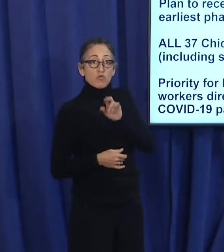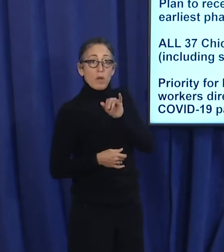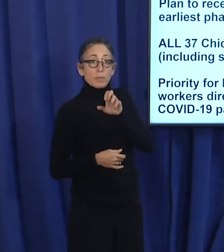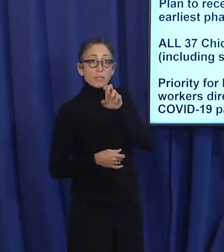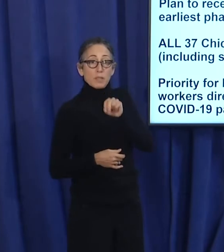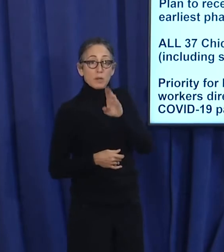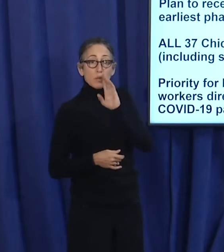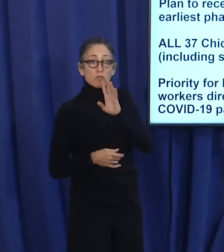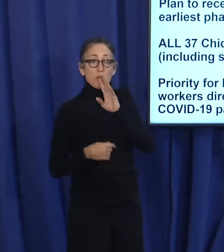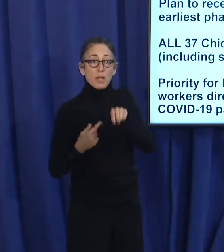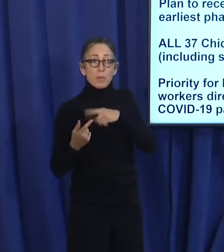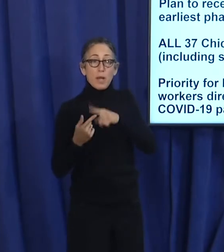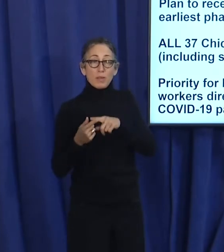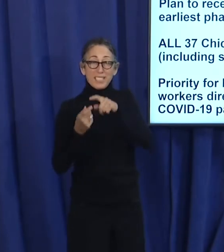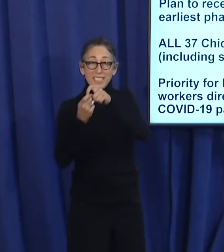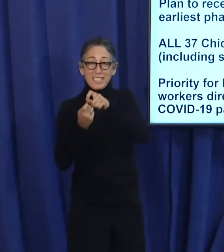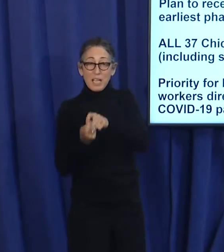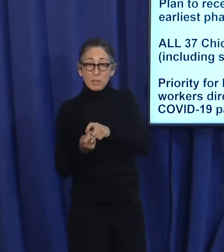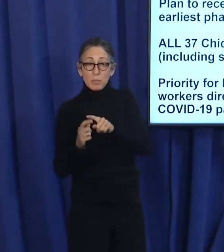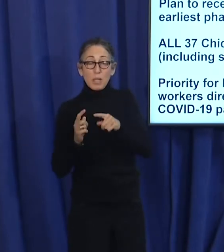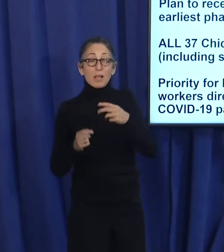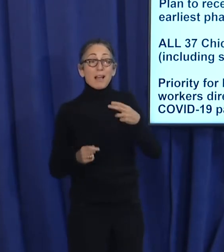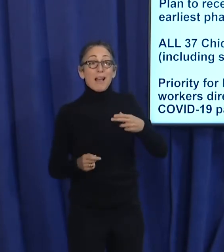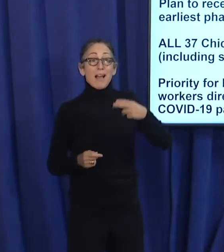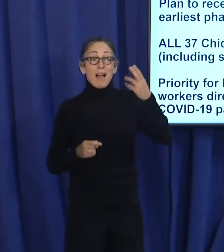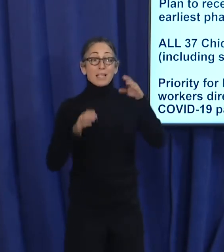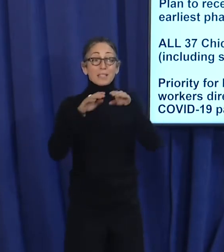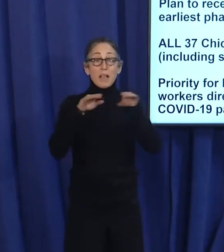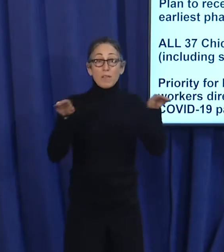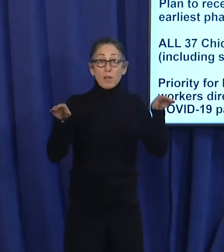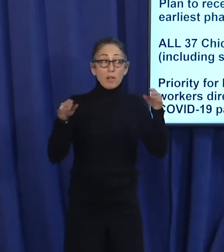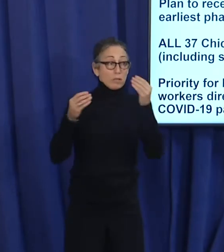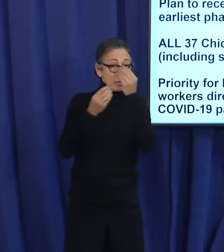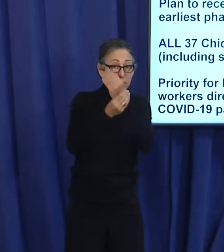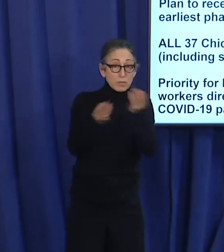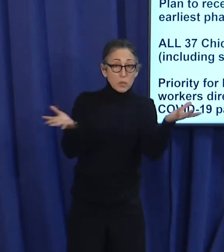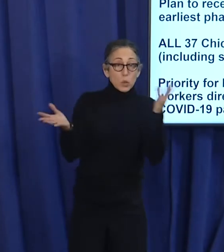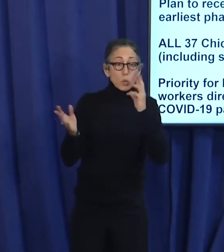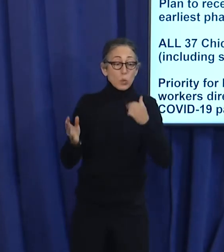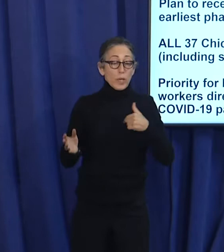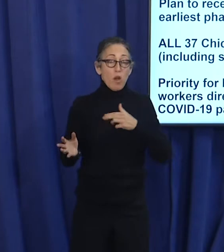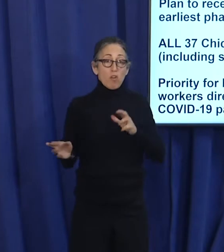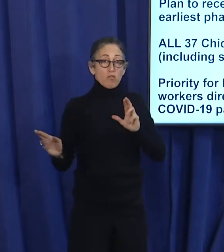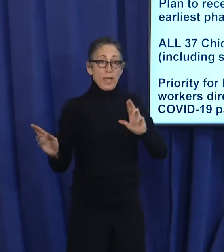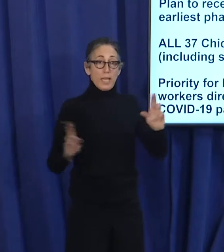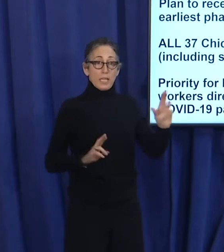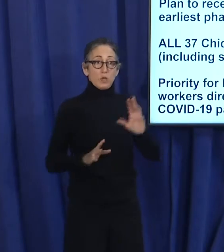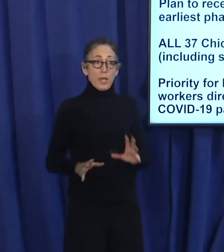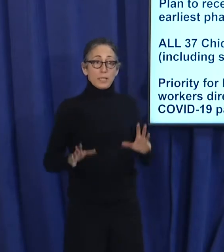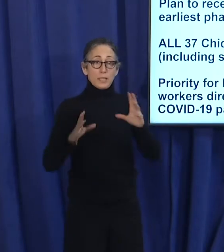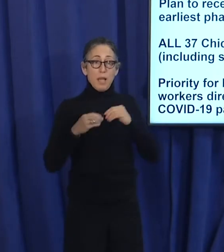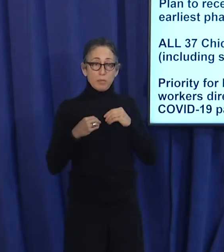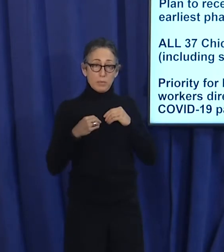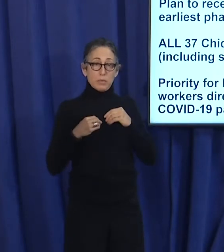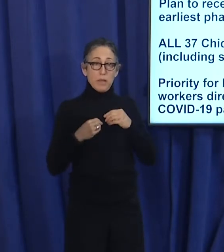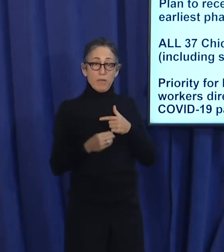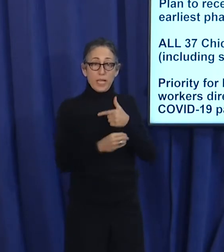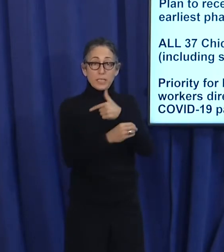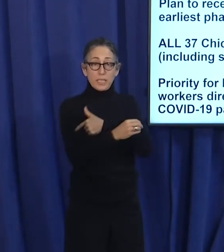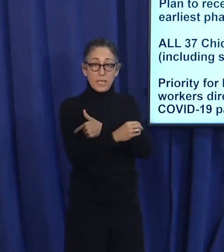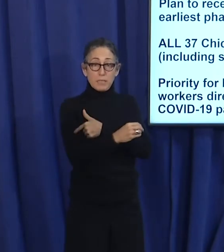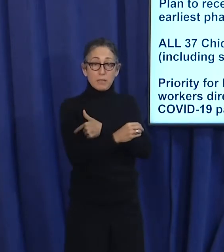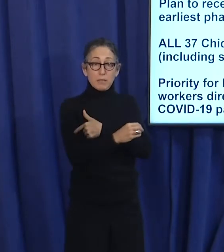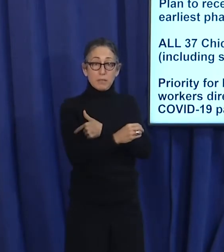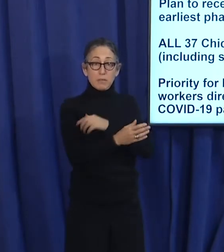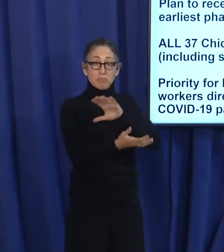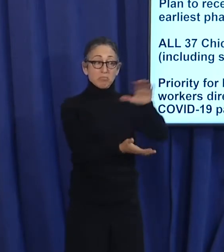about our plans, but at the very highest level, I want you to know that we are ready to accept whatever amount of vaccine we